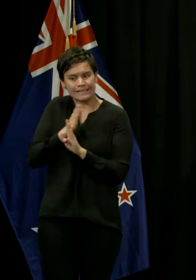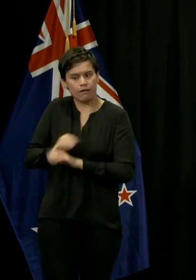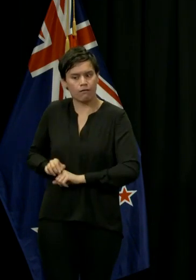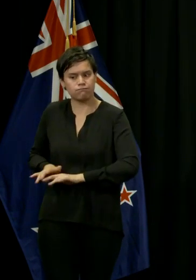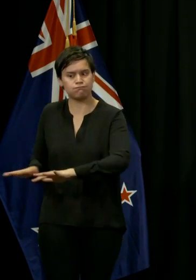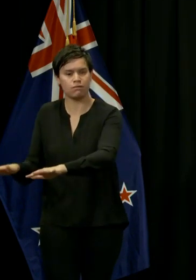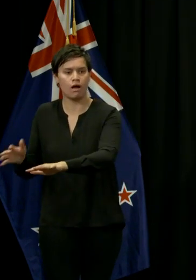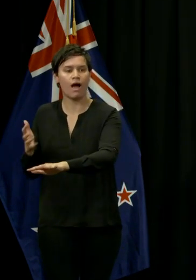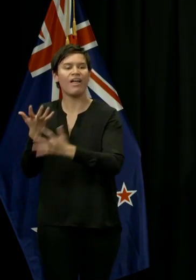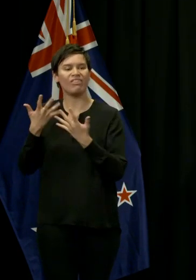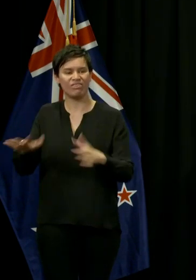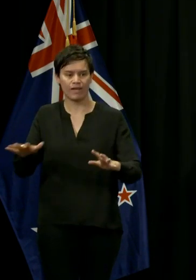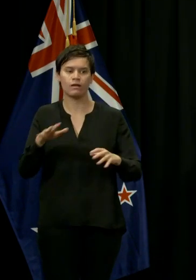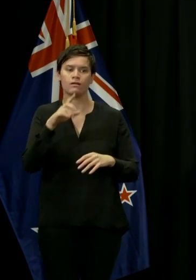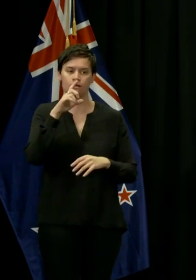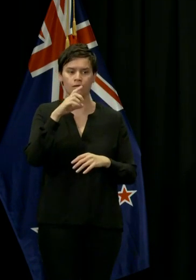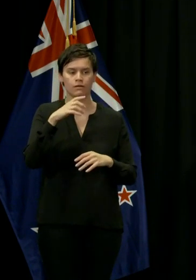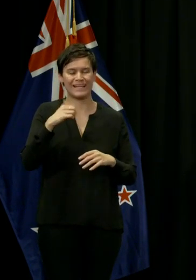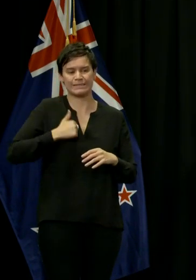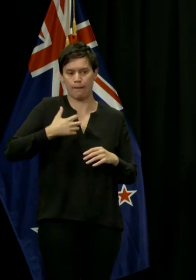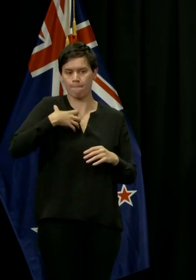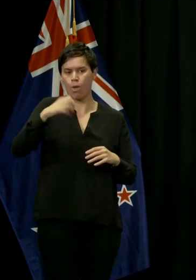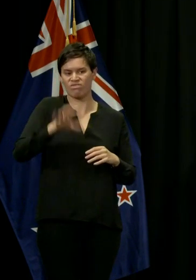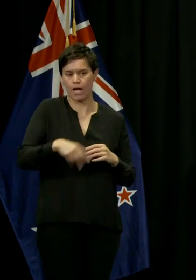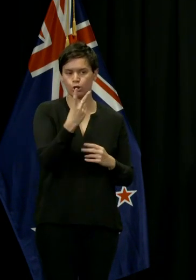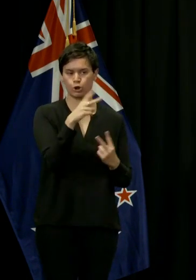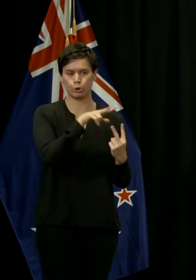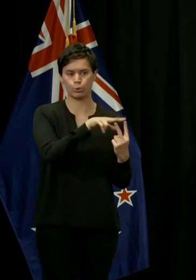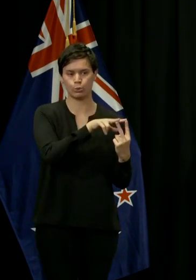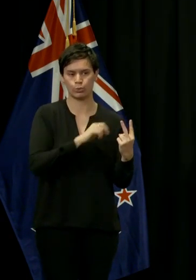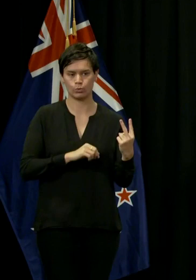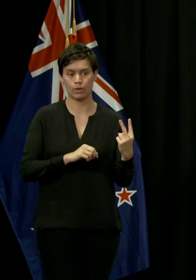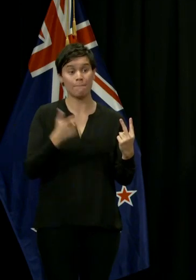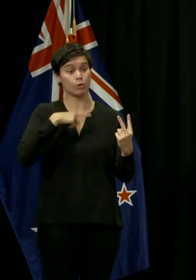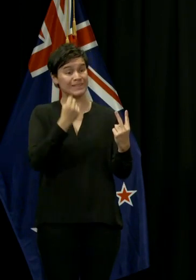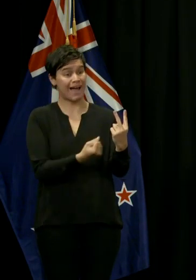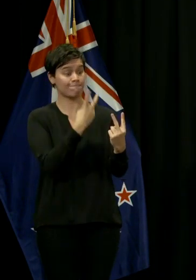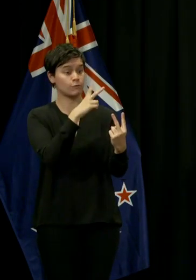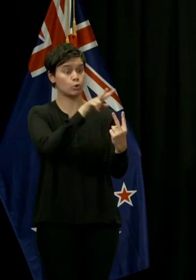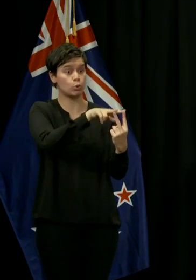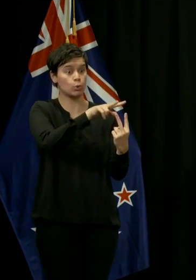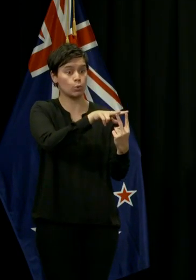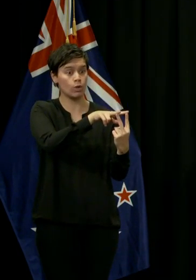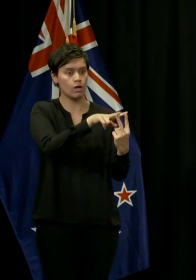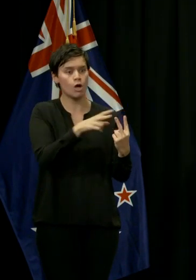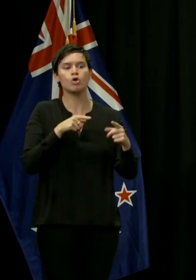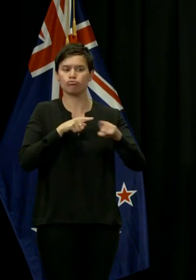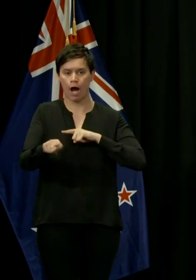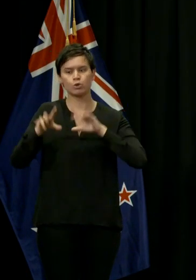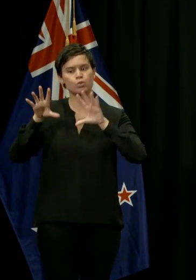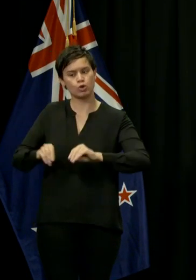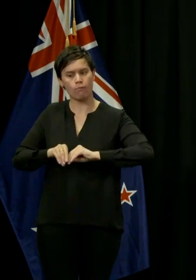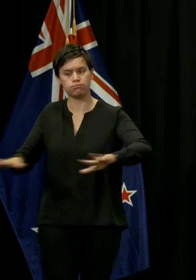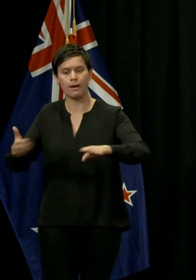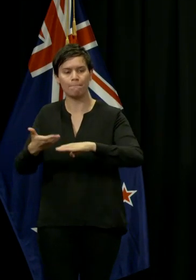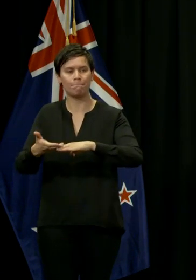it, it moves very quickly. And so that is why we are moving now to try and stop that spread and ensure we do not